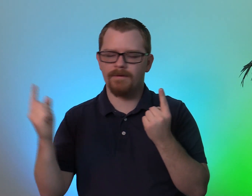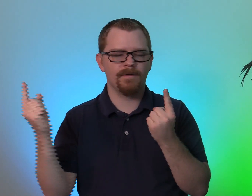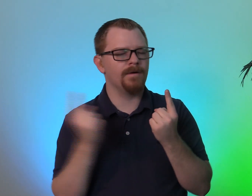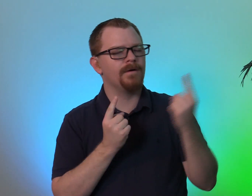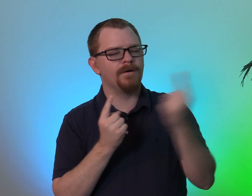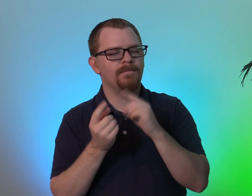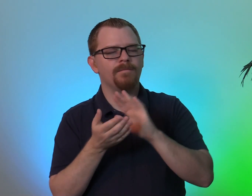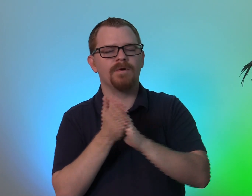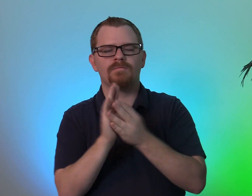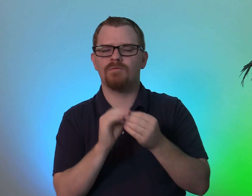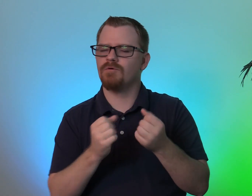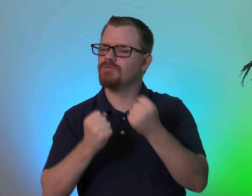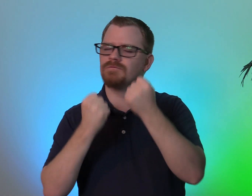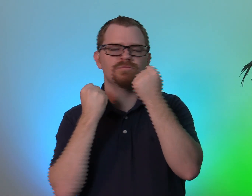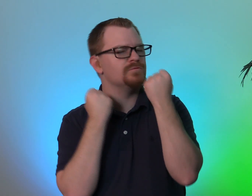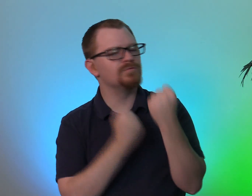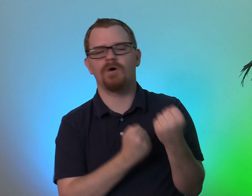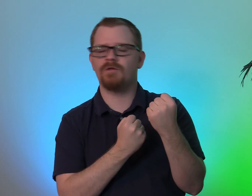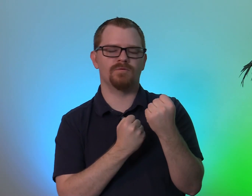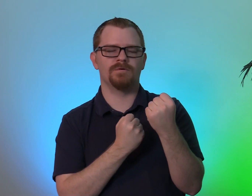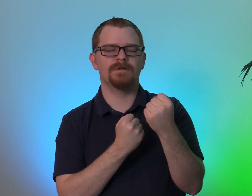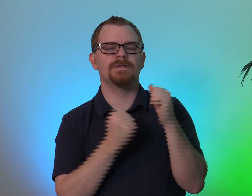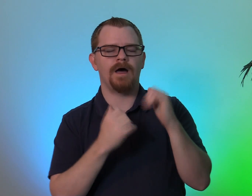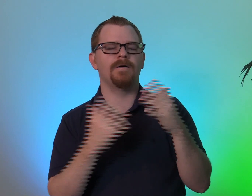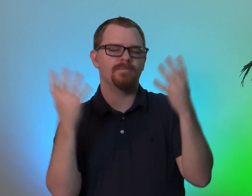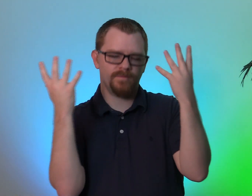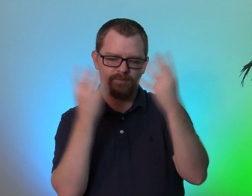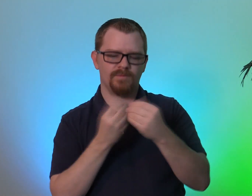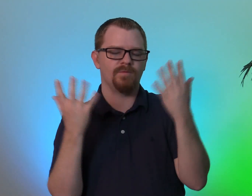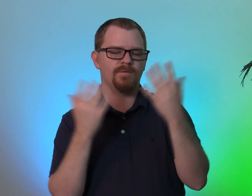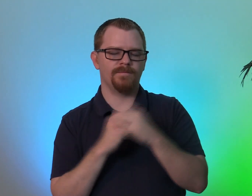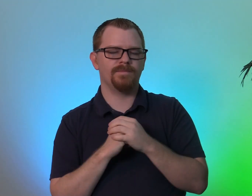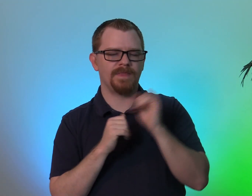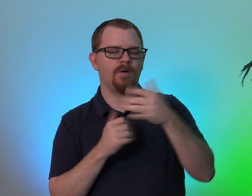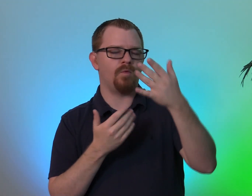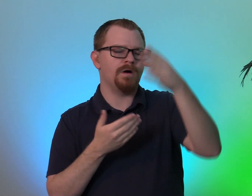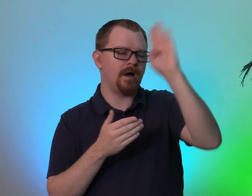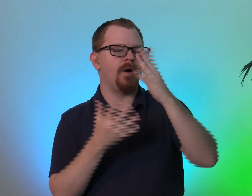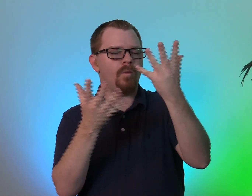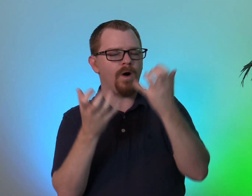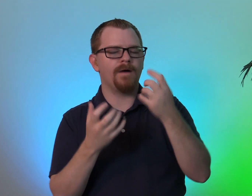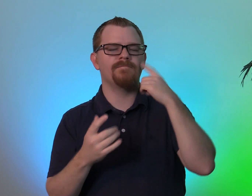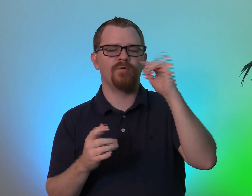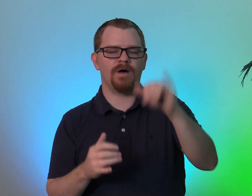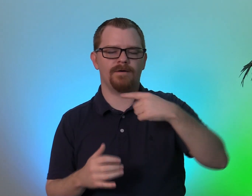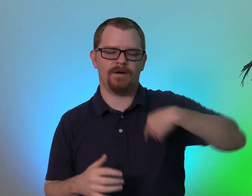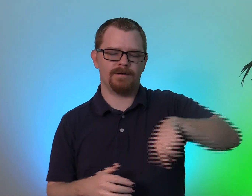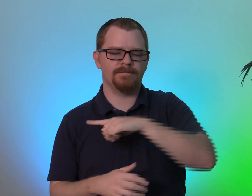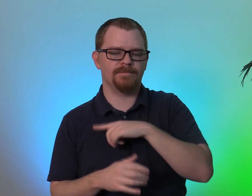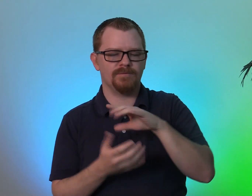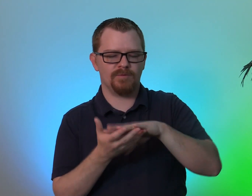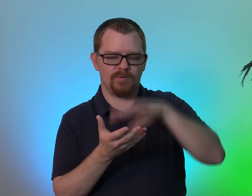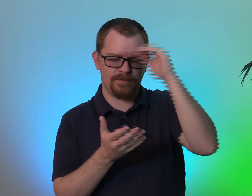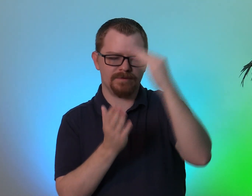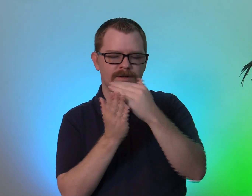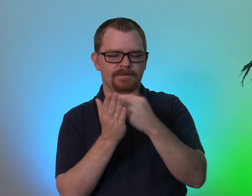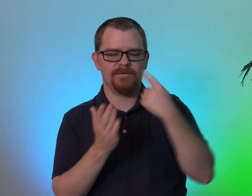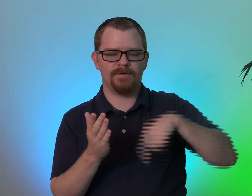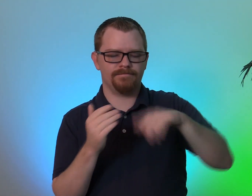as one and one and one, but when we come together, we're strong. And that's beautiful. And I want for all of us